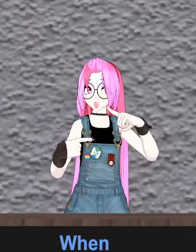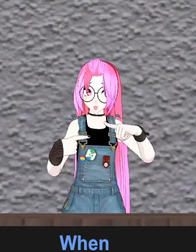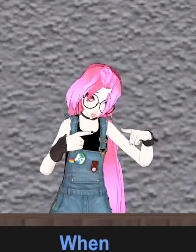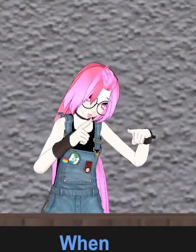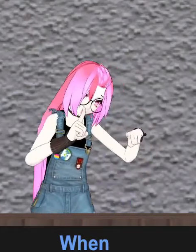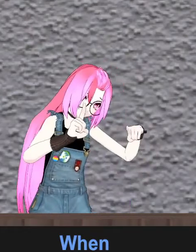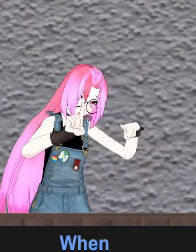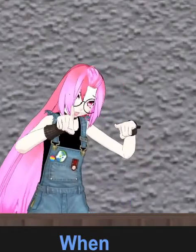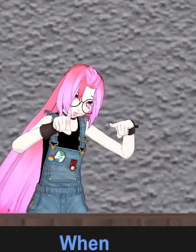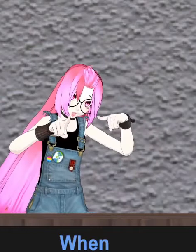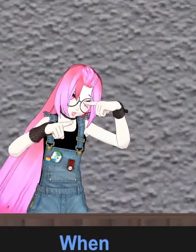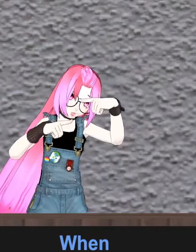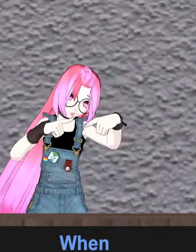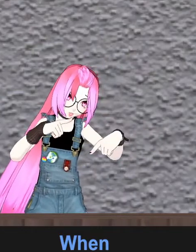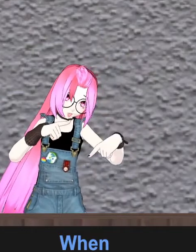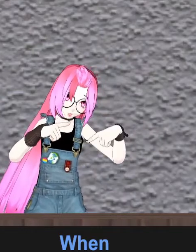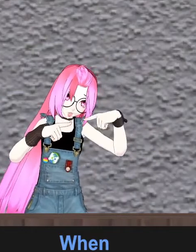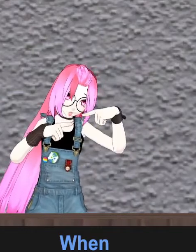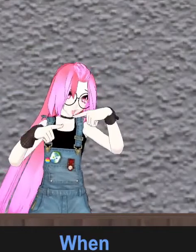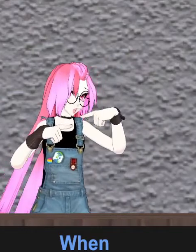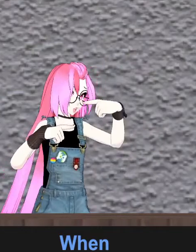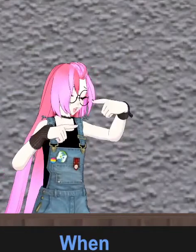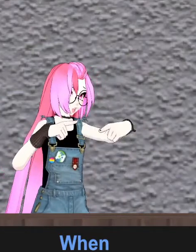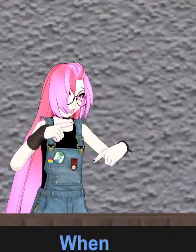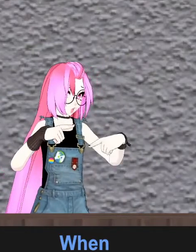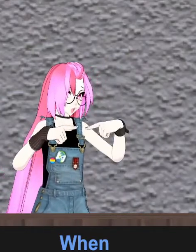So here's the middle of the clock, and it's going all the way around. When.